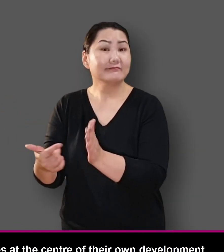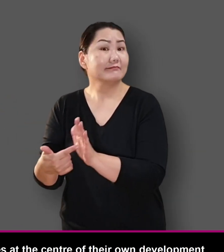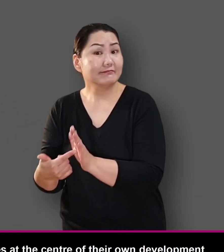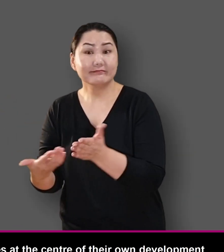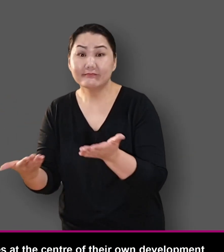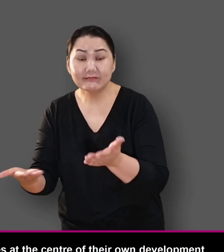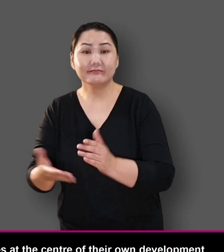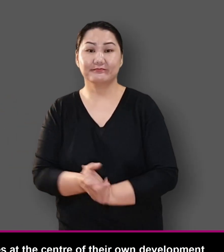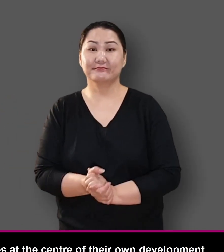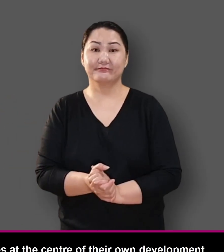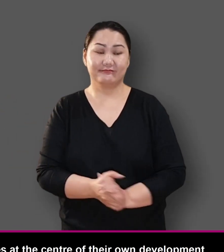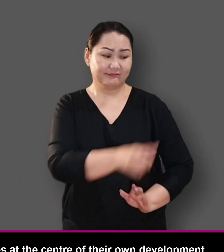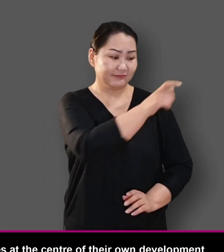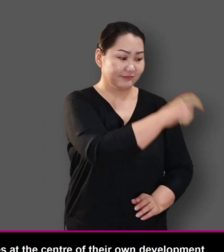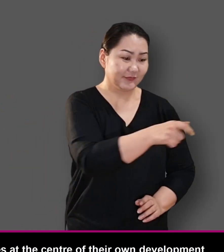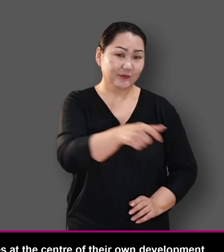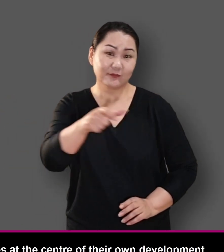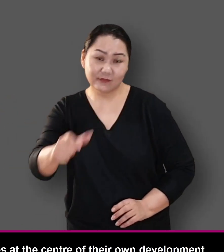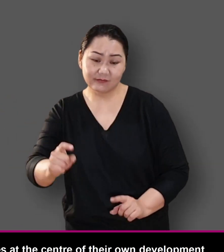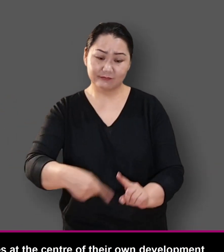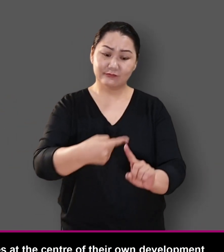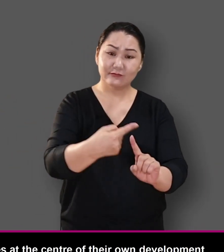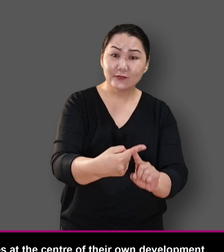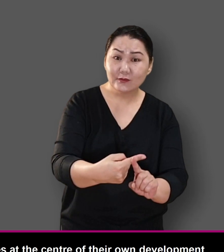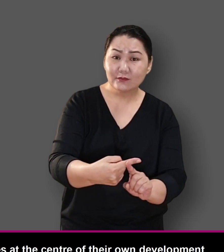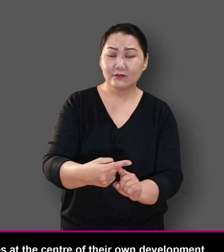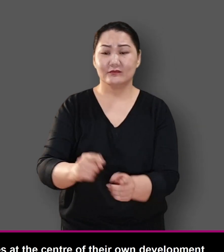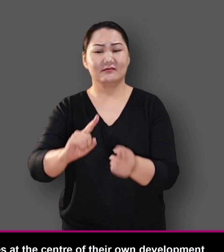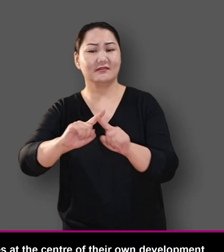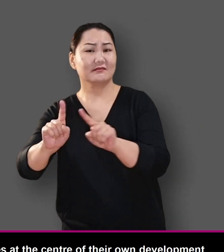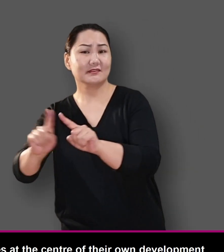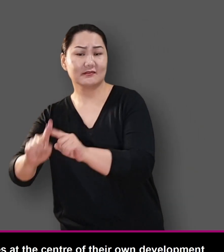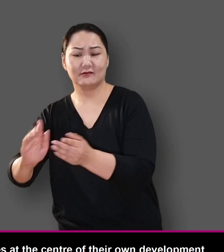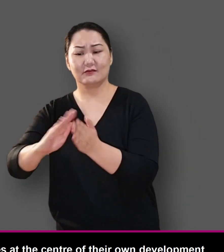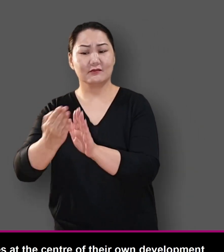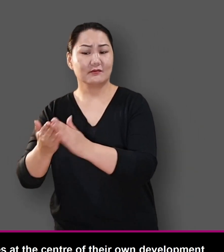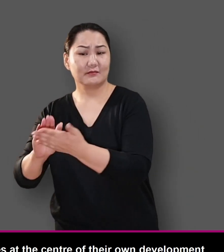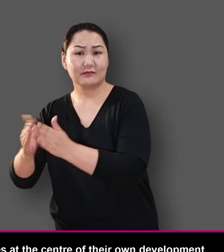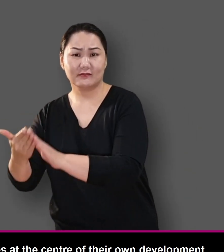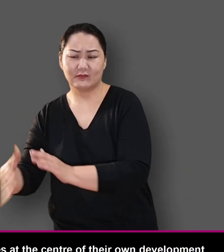which puts people and communities at the center of their own development.